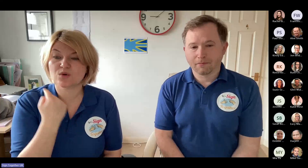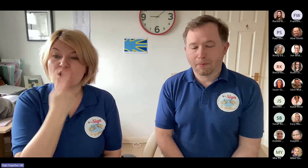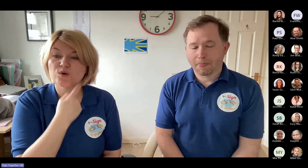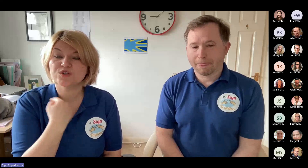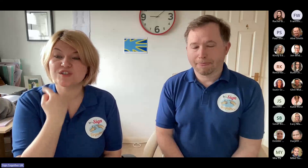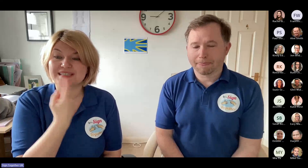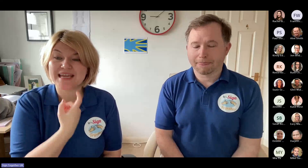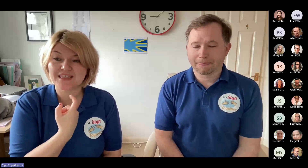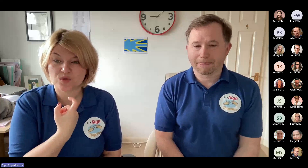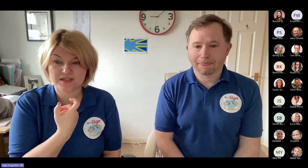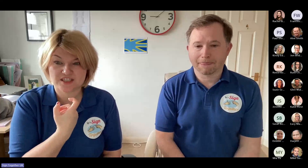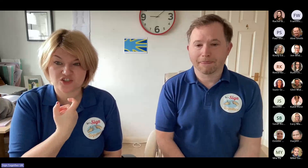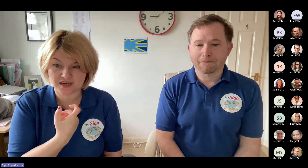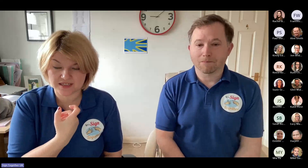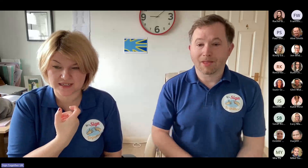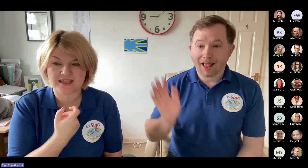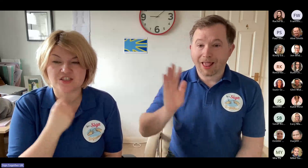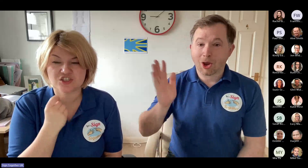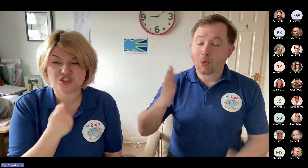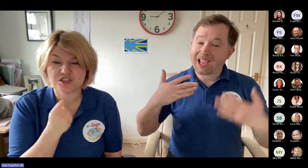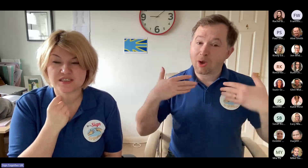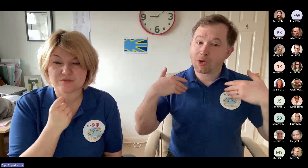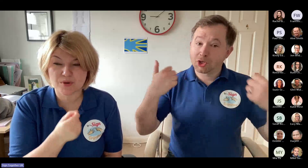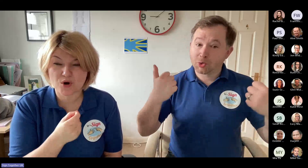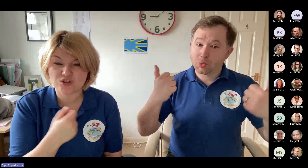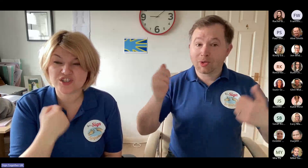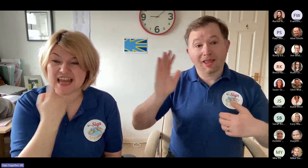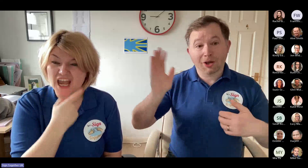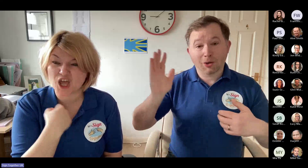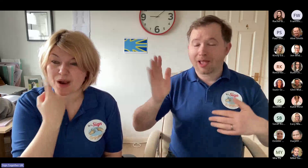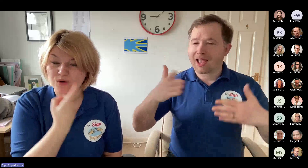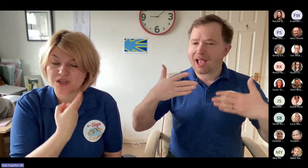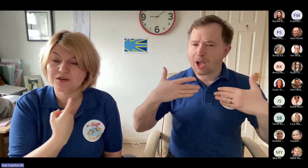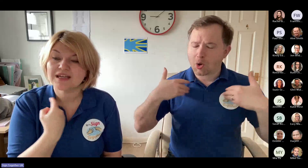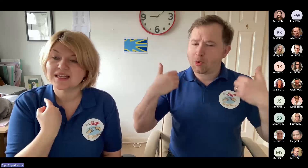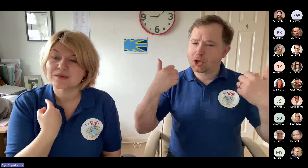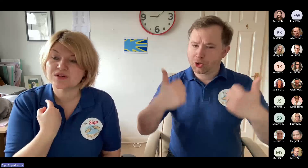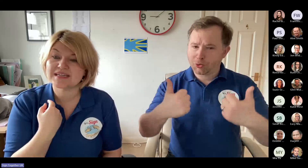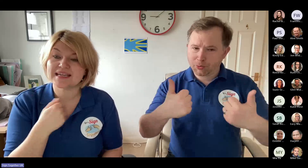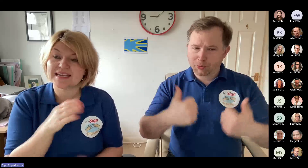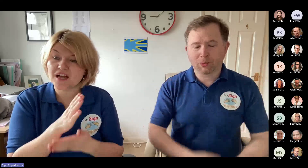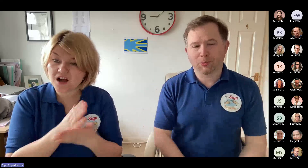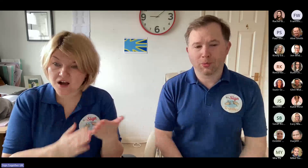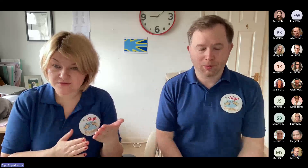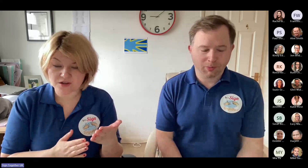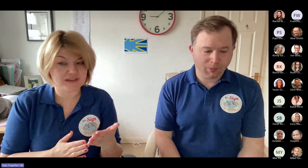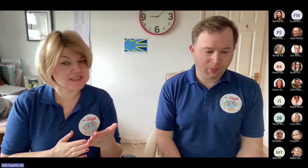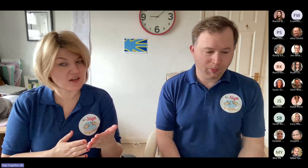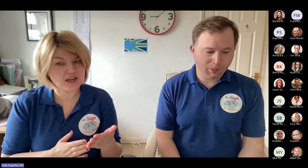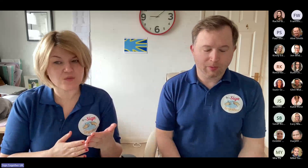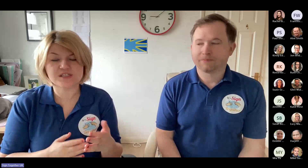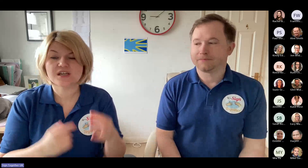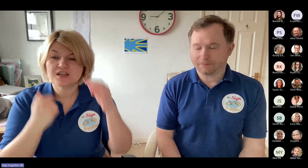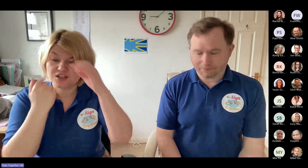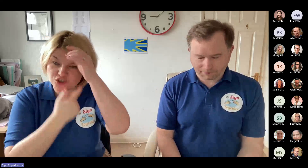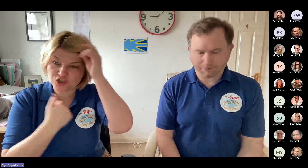we're also saying the word silently. That's just as important. Hello, how are you? Lip reading is half of any sign language, so do